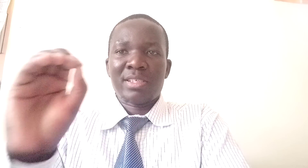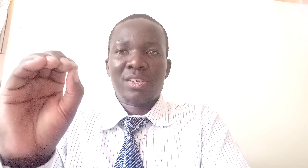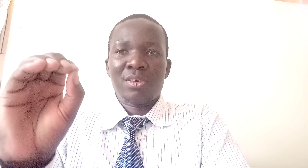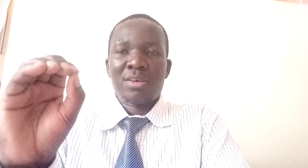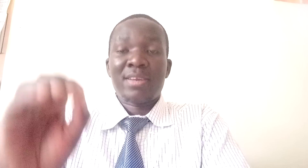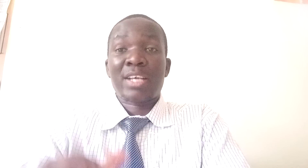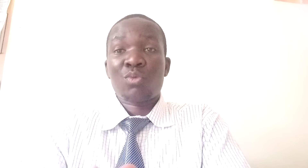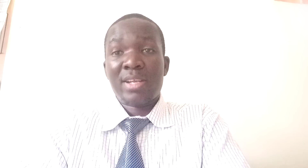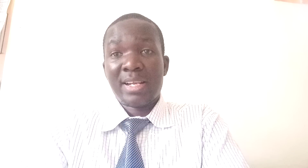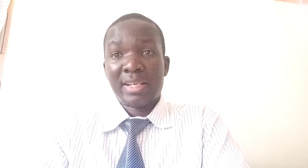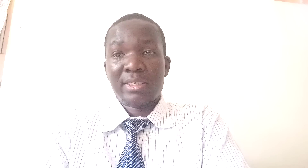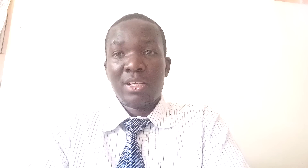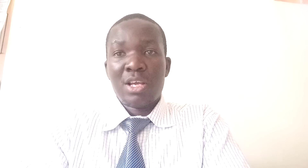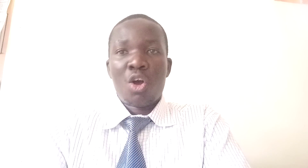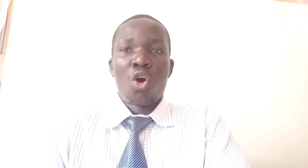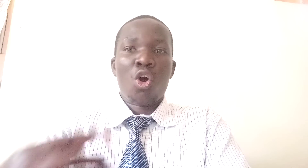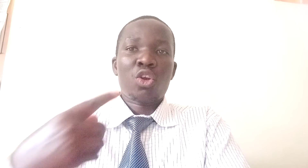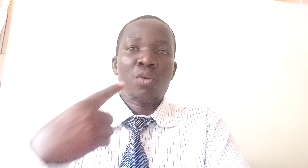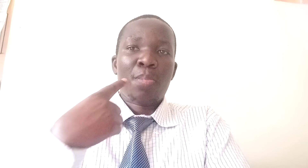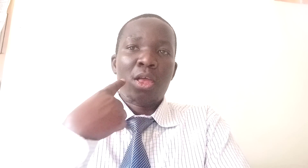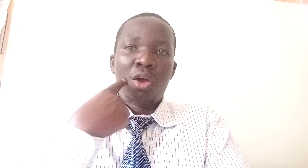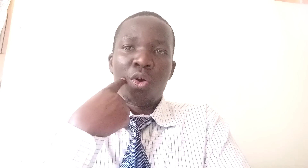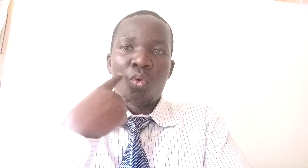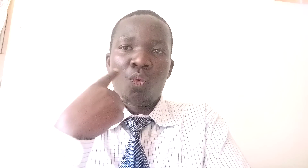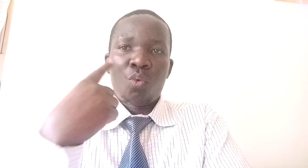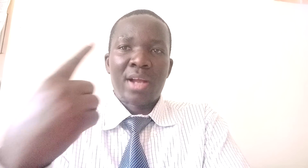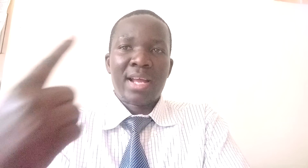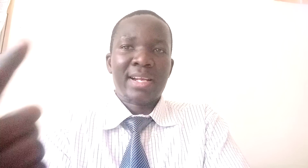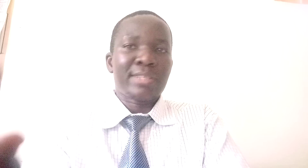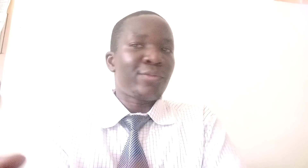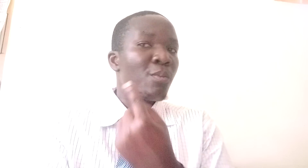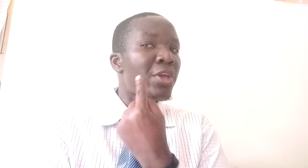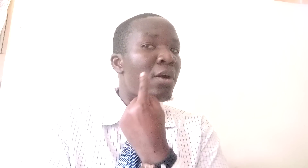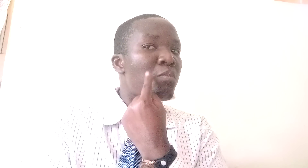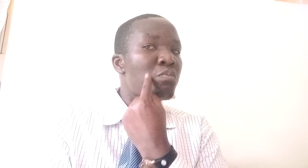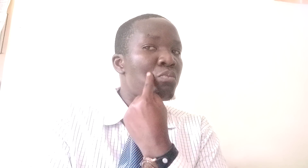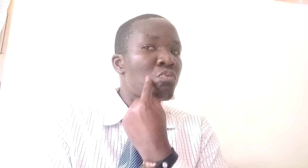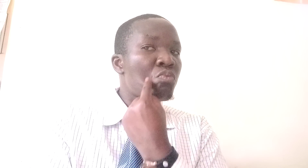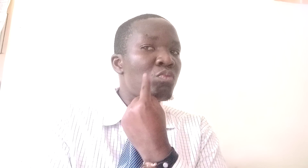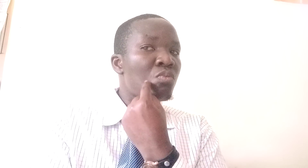100. That's 100. Or 100 from here.